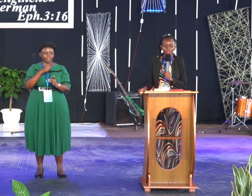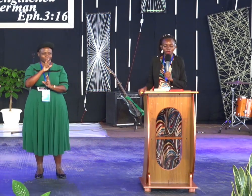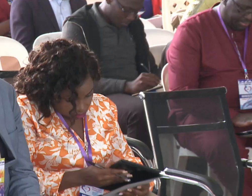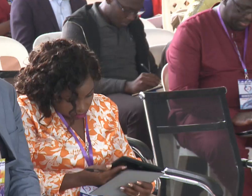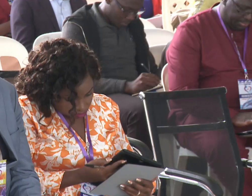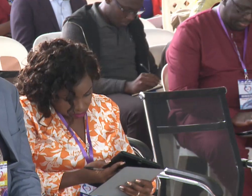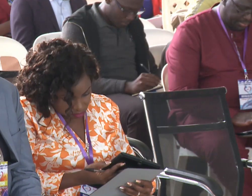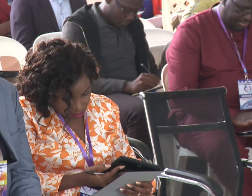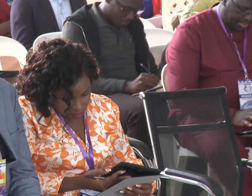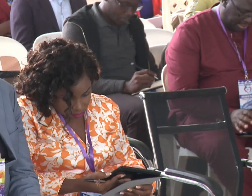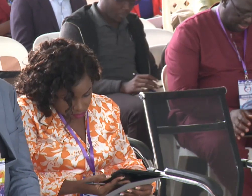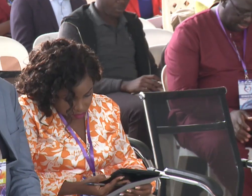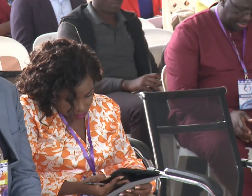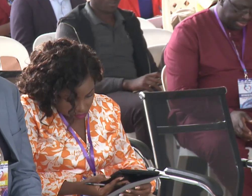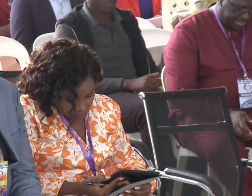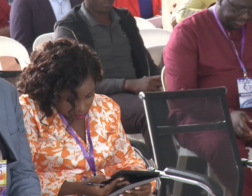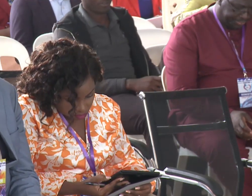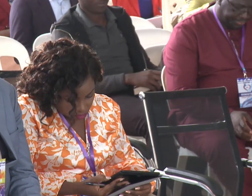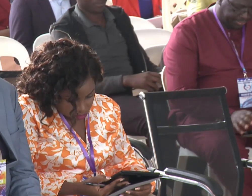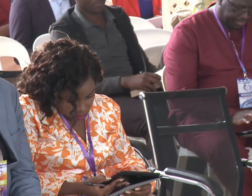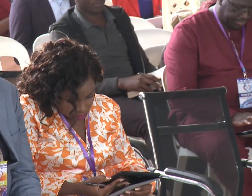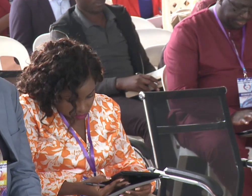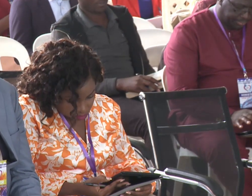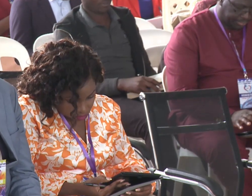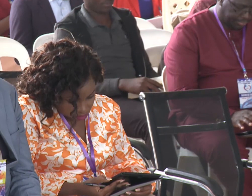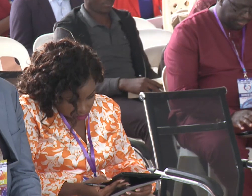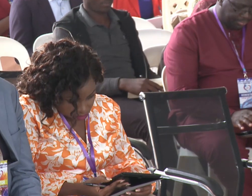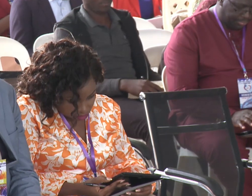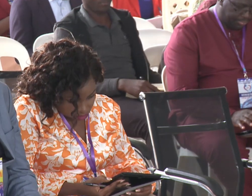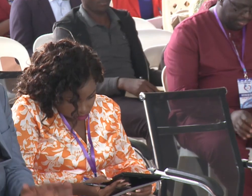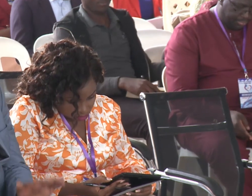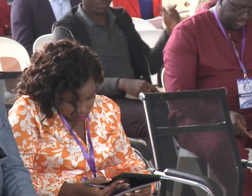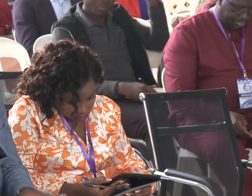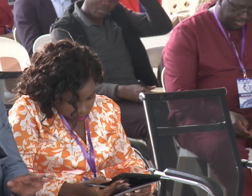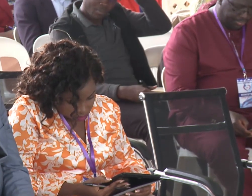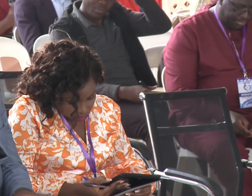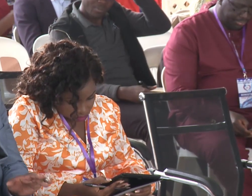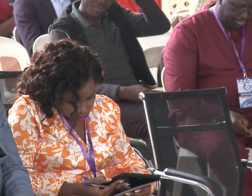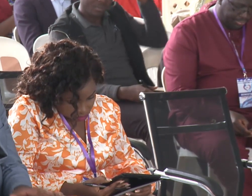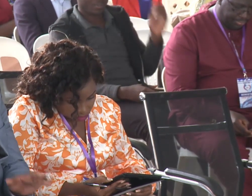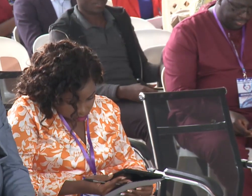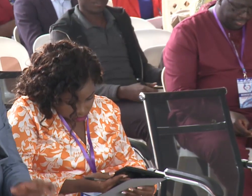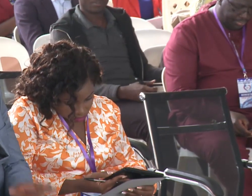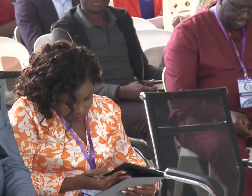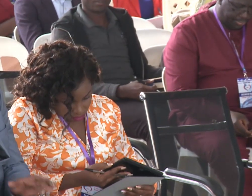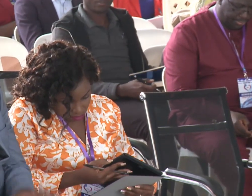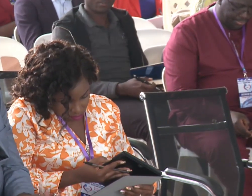mwena, I honor you all in your capacities. Please clap for yourselves.